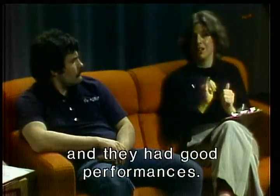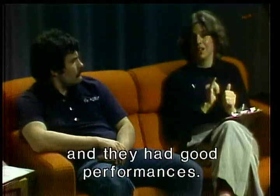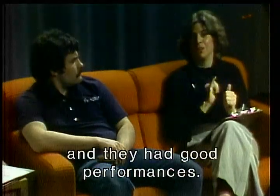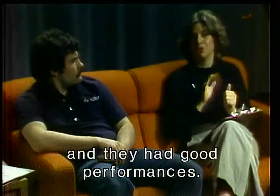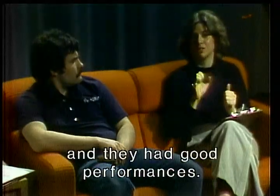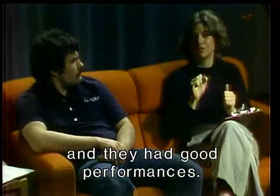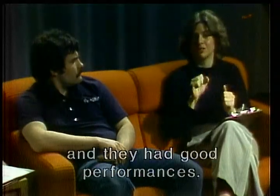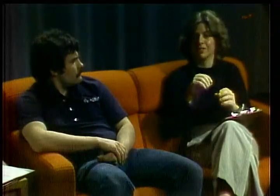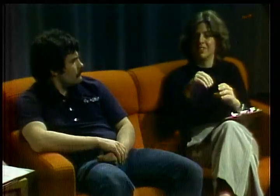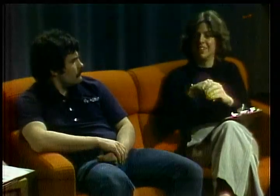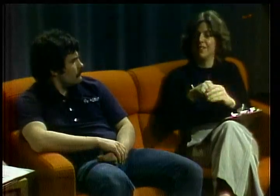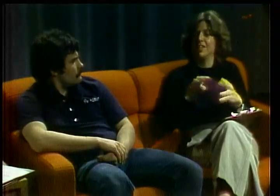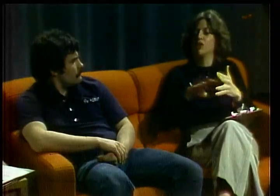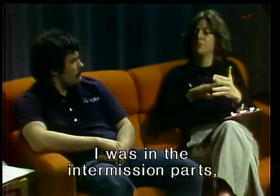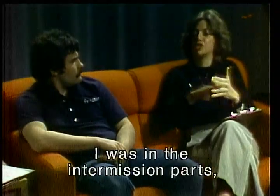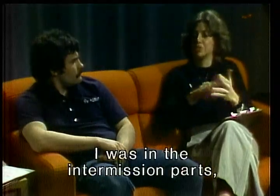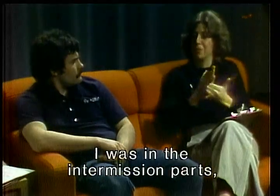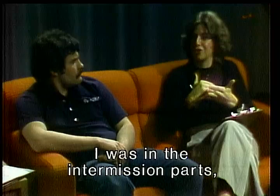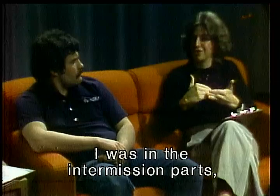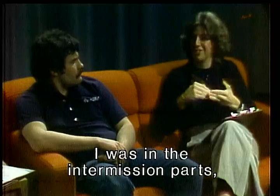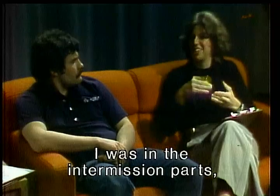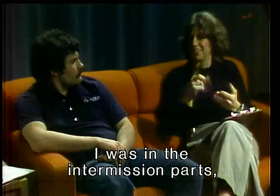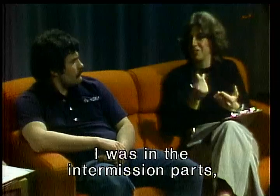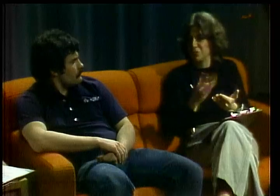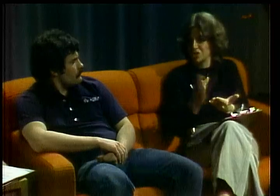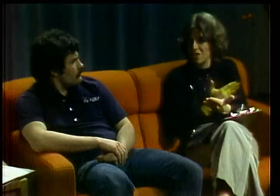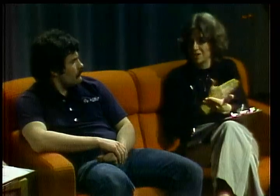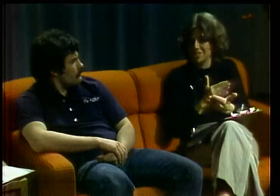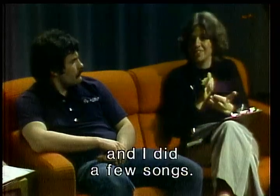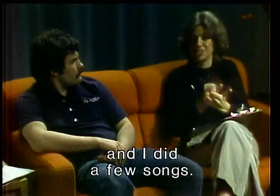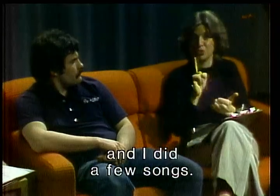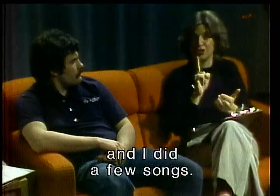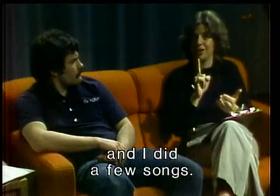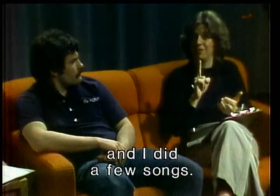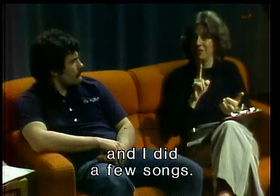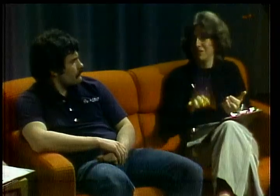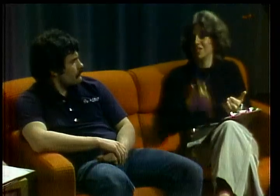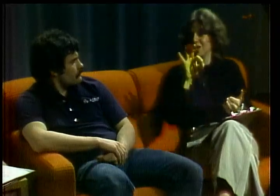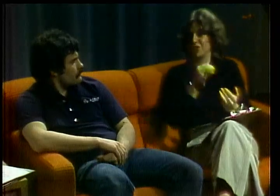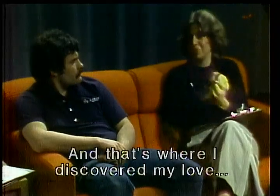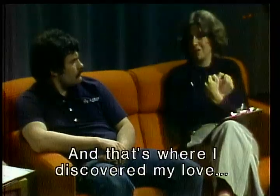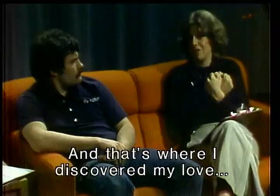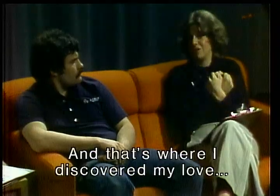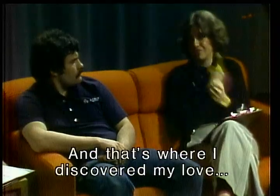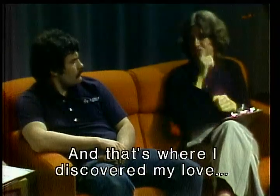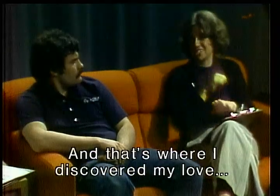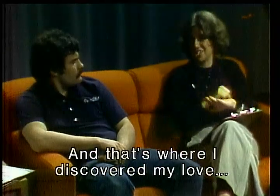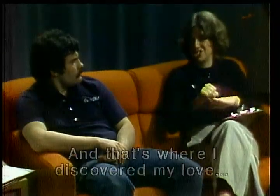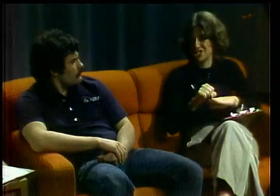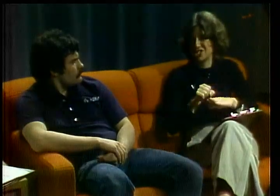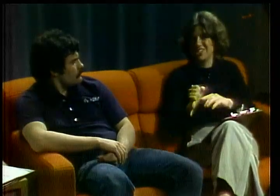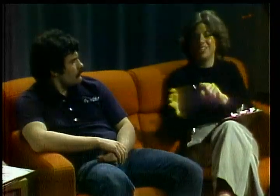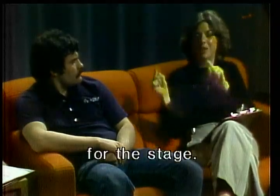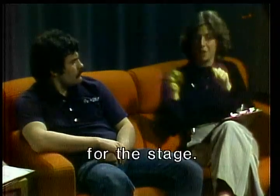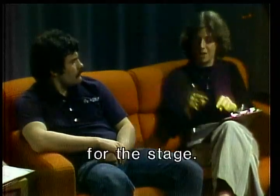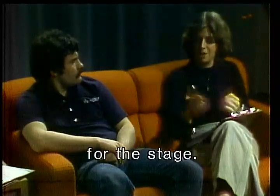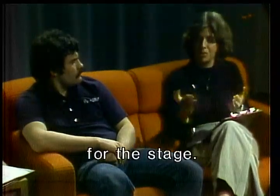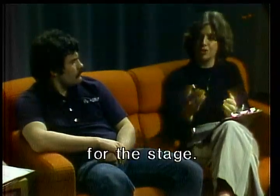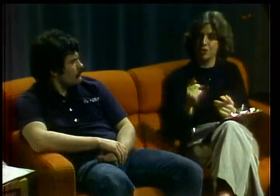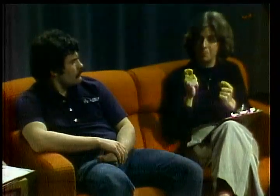I was in the intermission part. I did a few songs, and that's where I discovered my love for the stage. When I came here, I